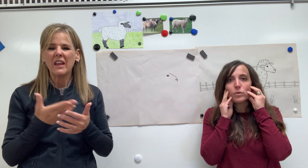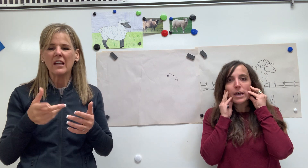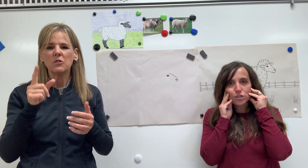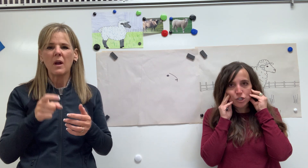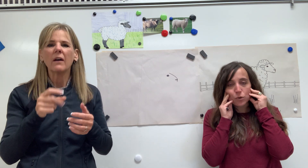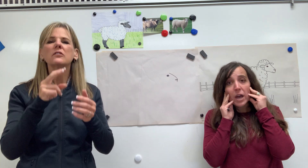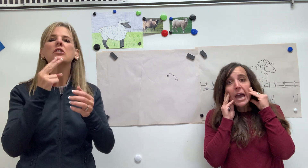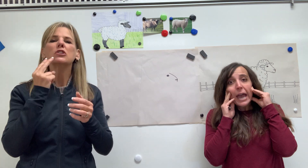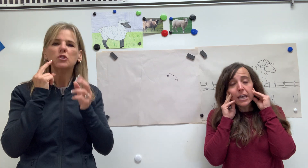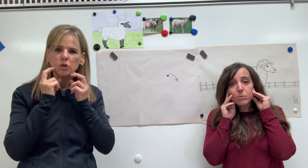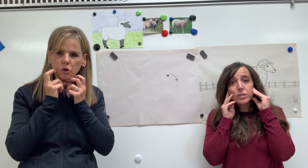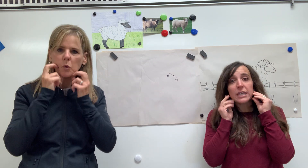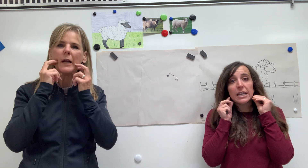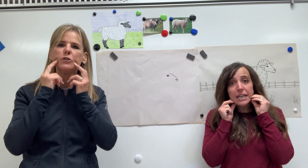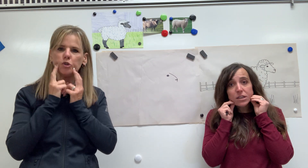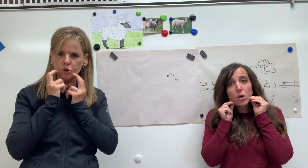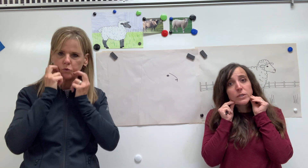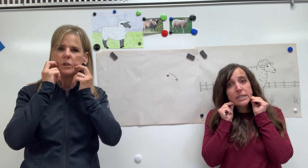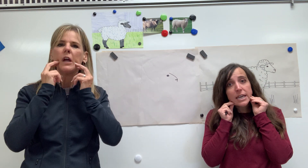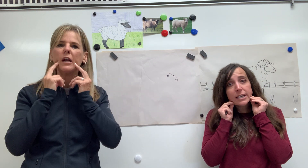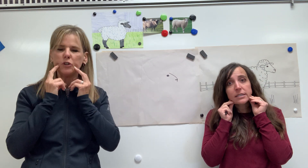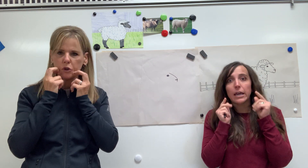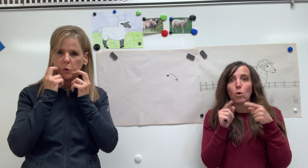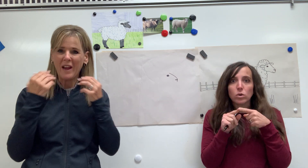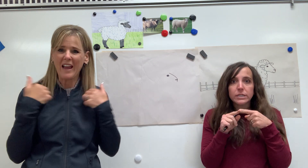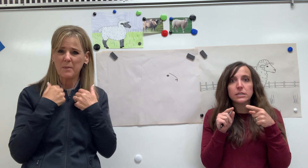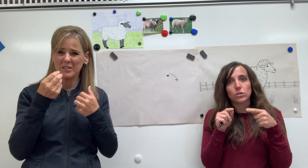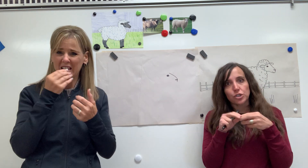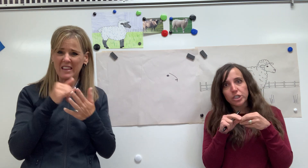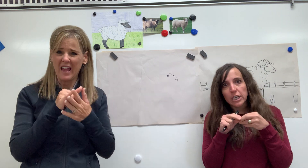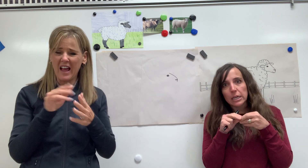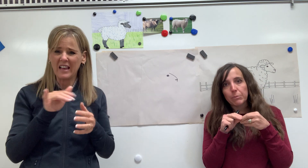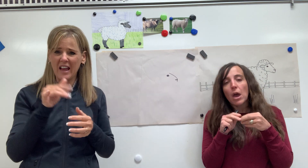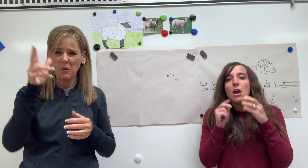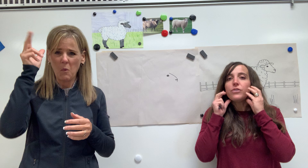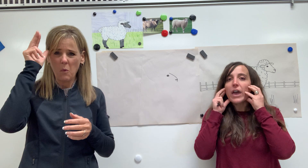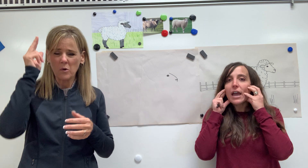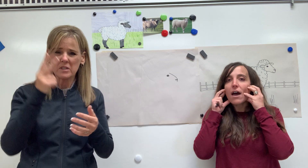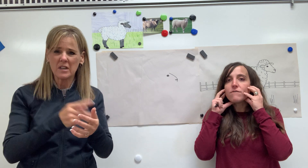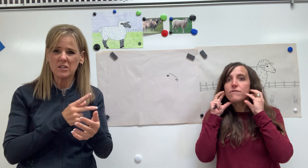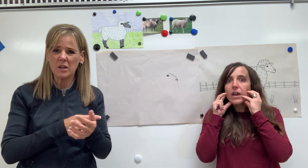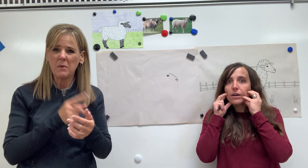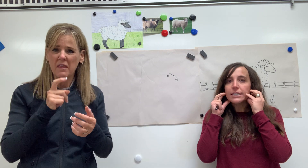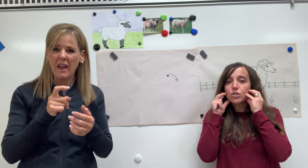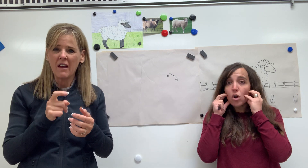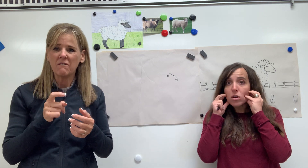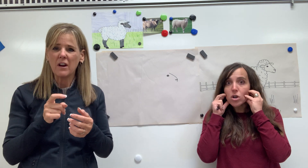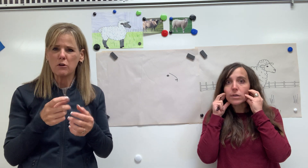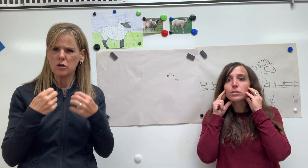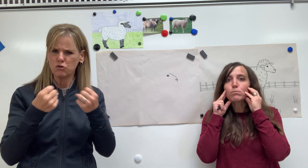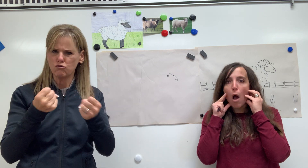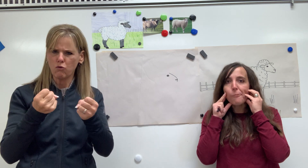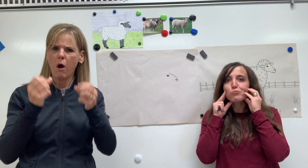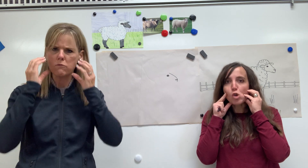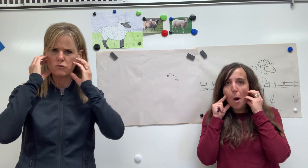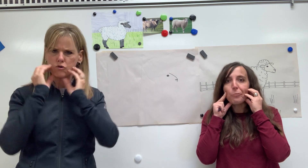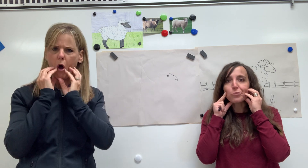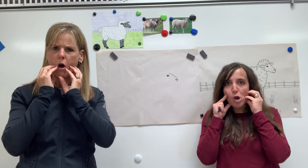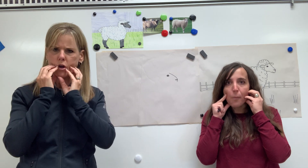and chew. Animals that eat those things, like horses or sheep, they have very strong jaws because they